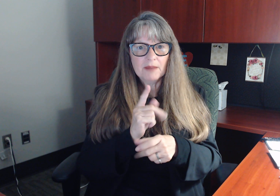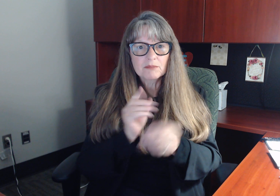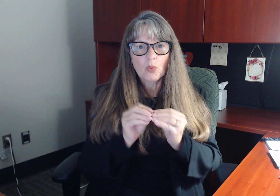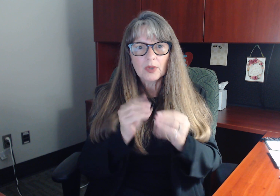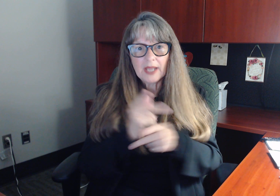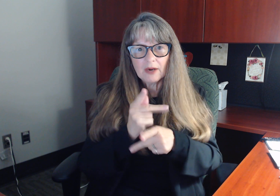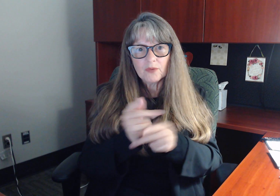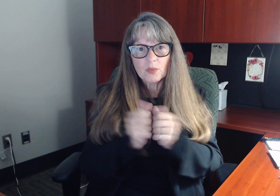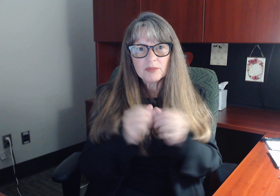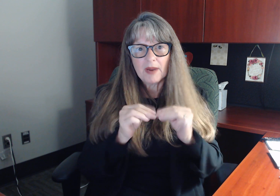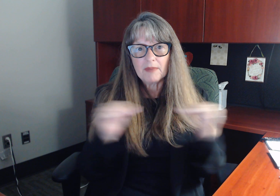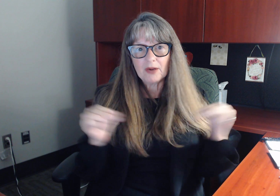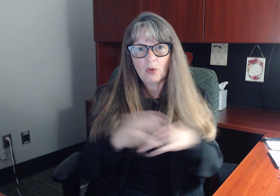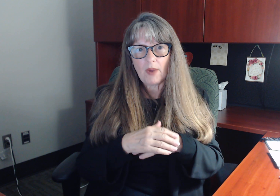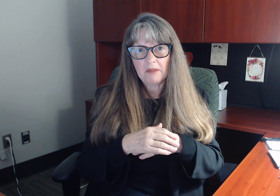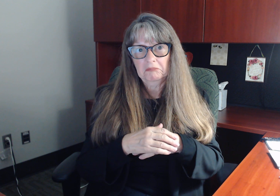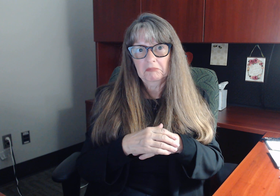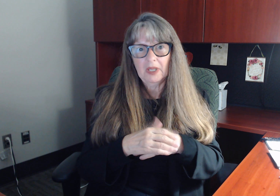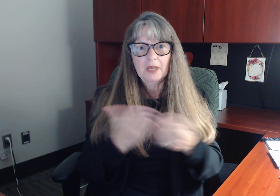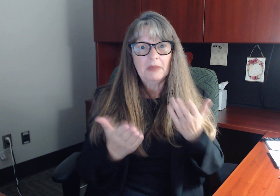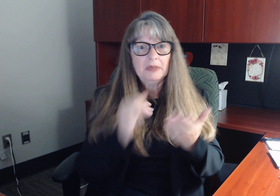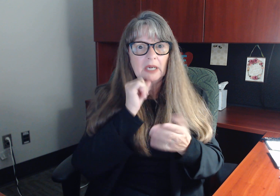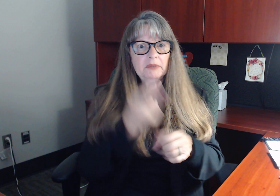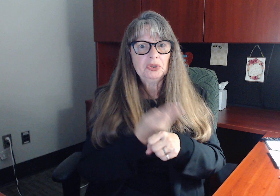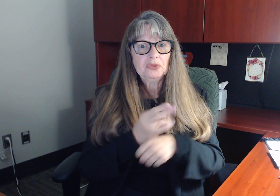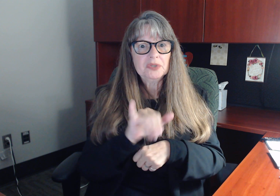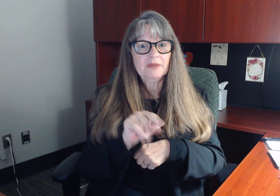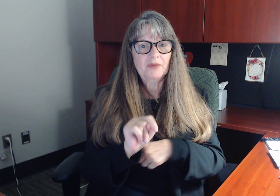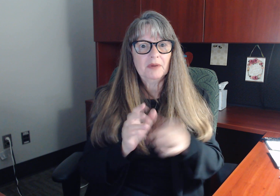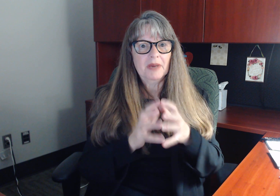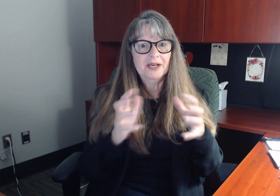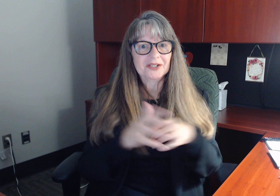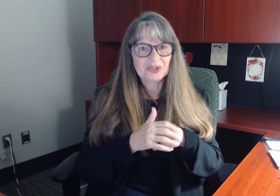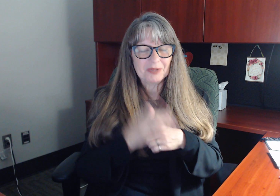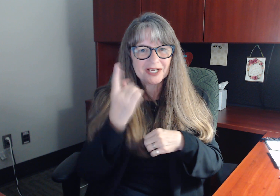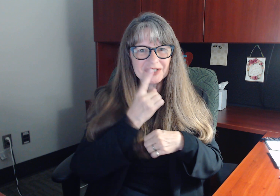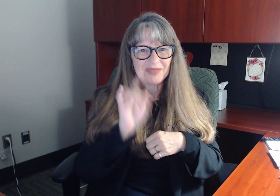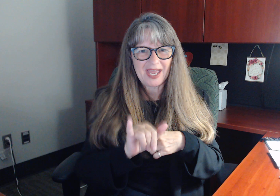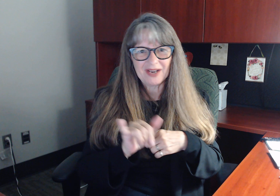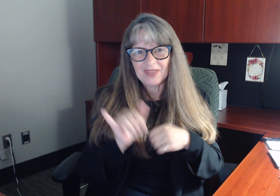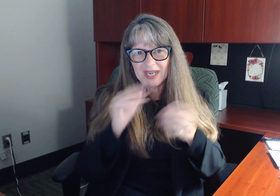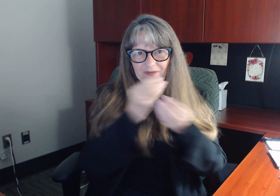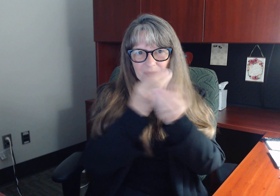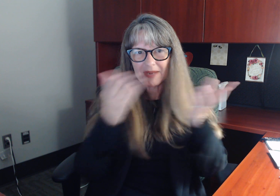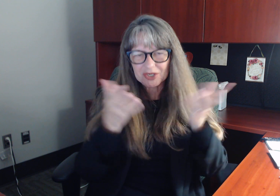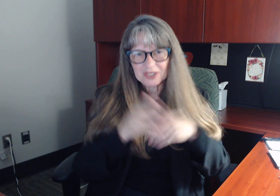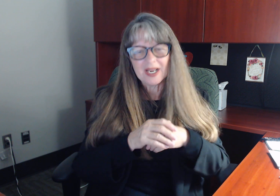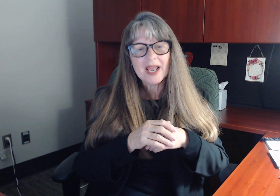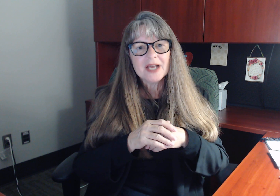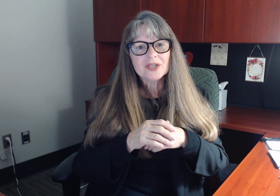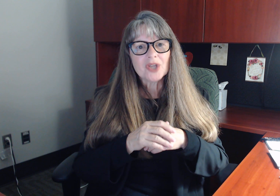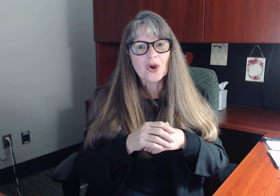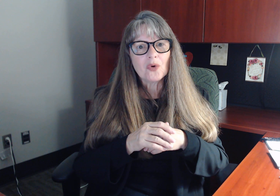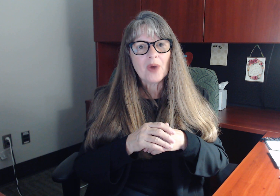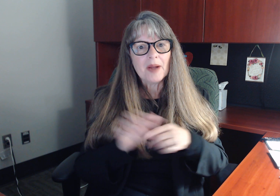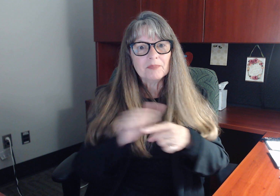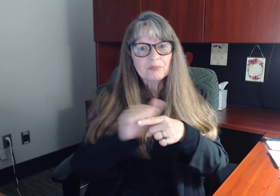more careful with my microwave. Maybe not even use it very much because of that and that information. So